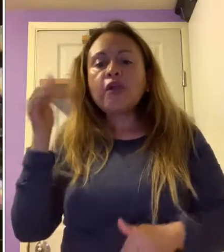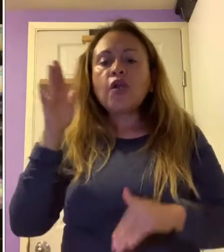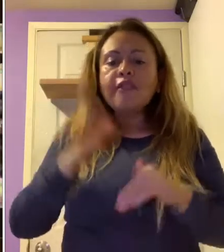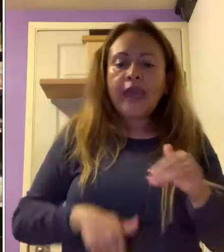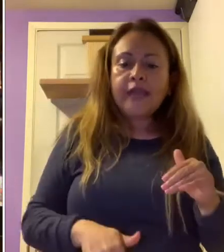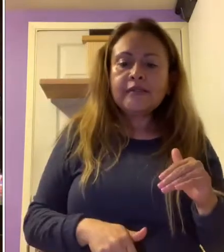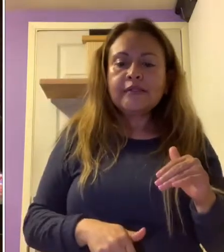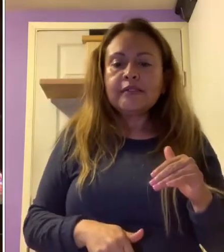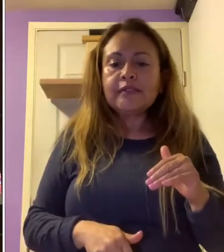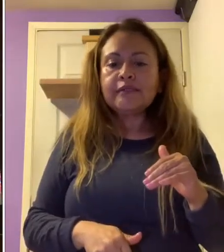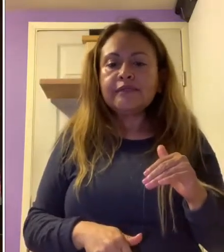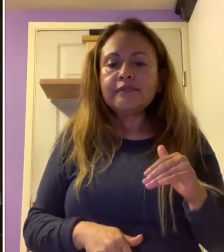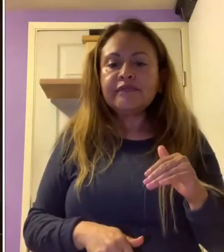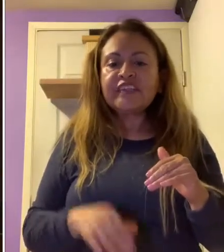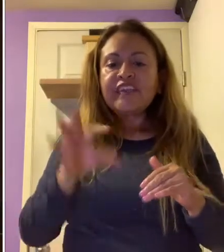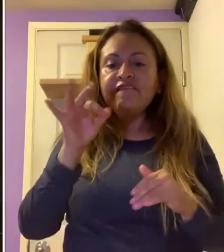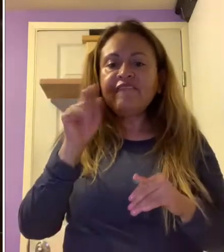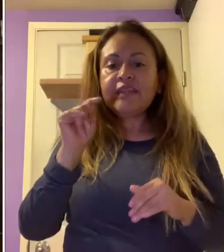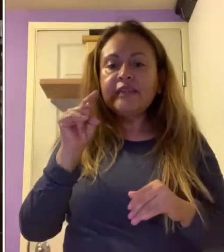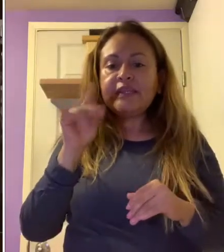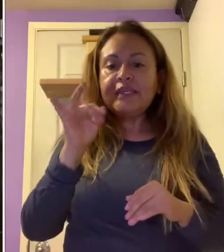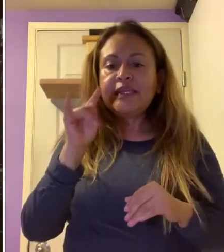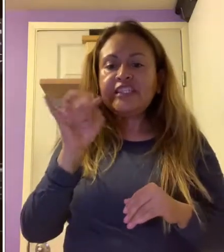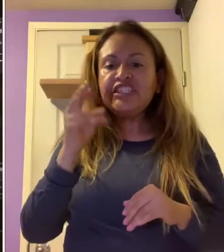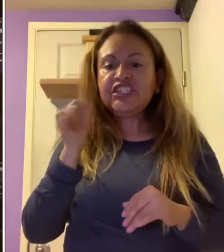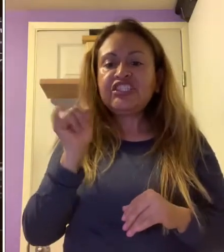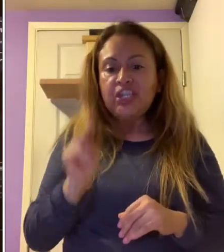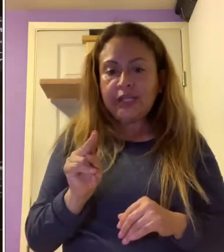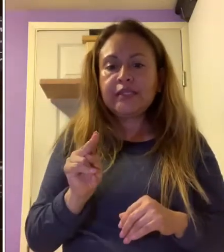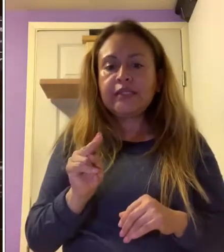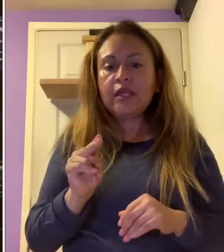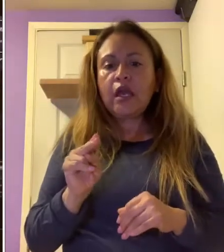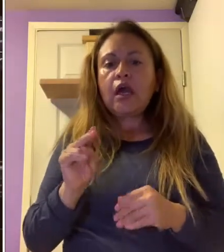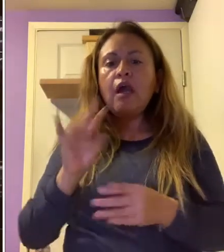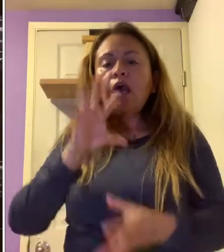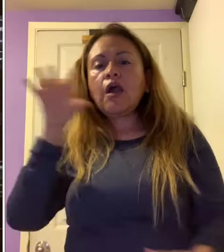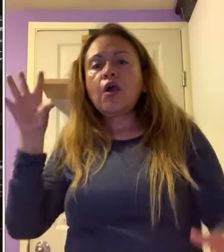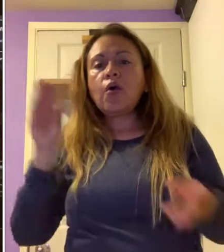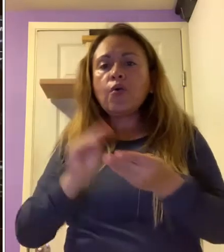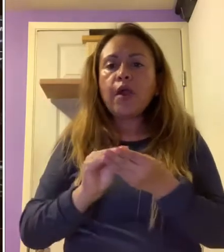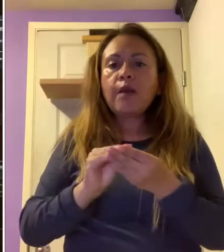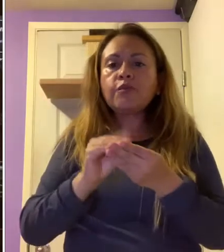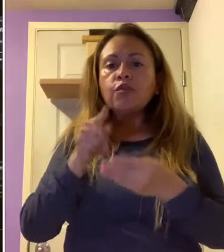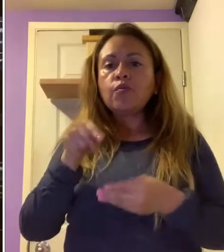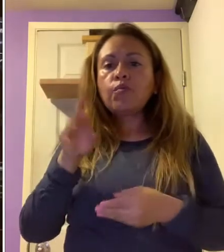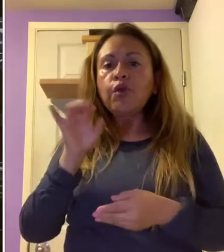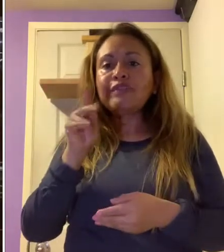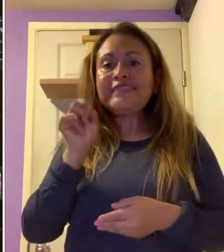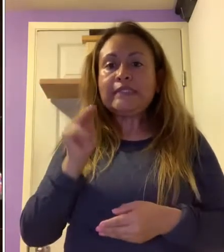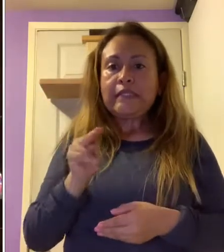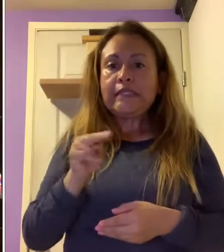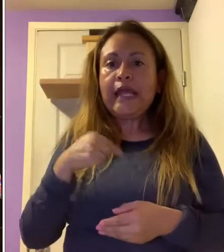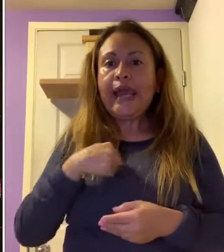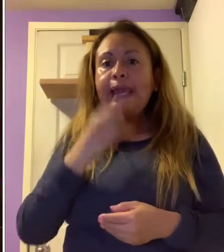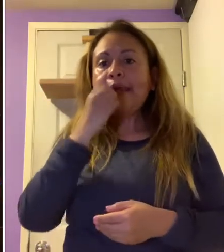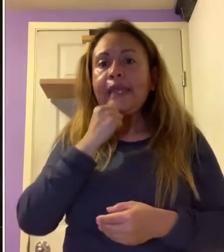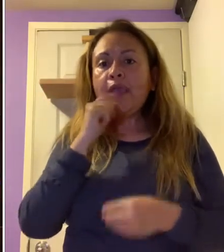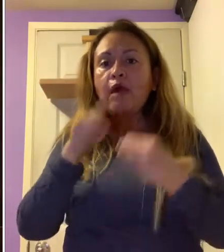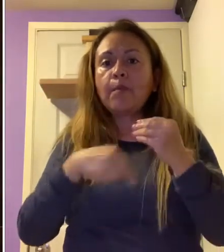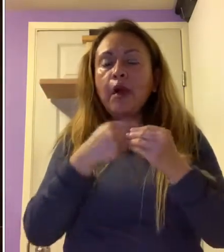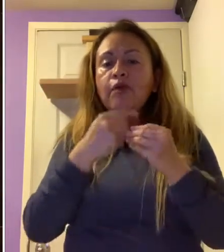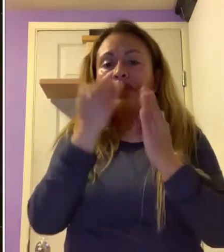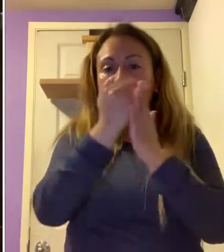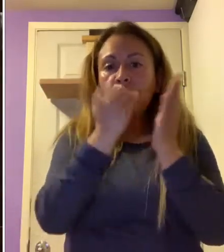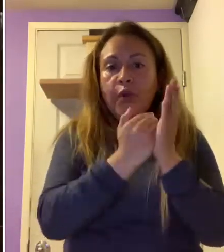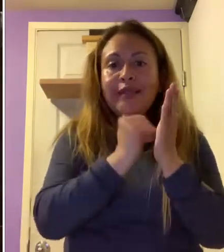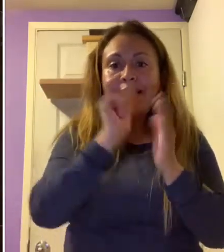But it's actually better than, this is Fit Kitchen, and they're boasting all their grams of protein here, which is great, but